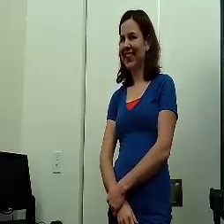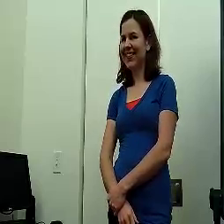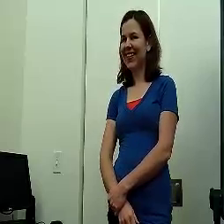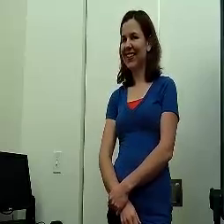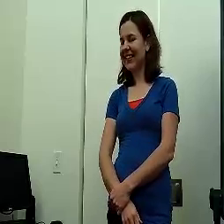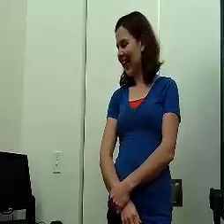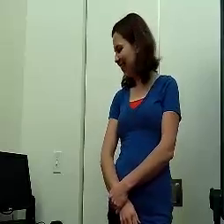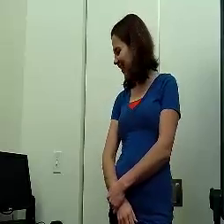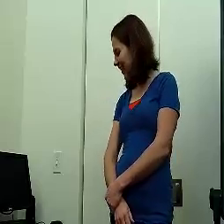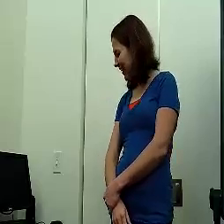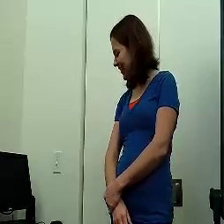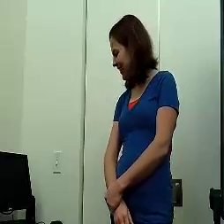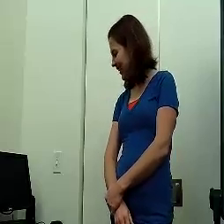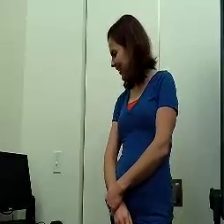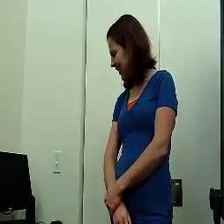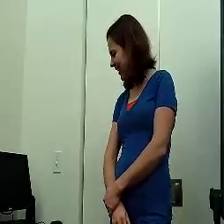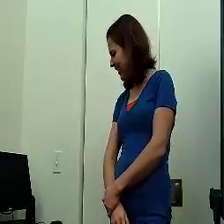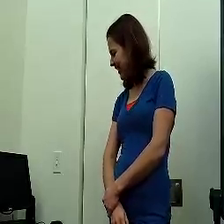Anyone know the sign for crunchy?